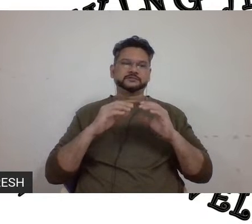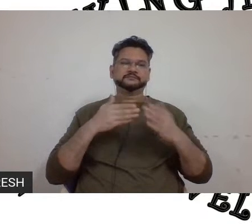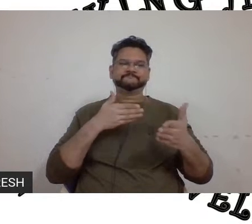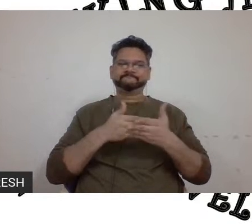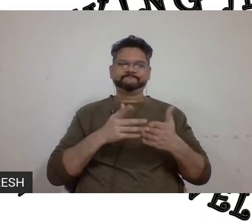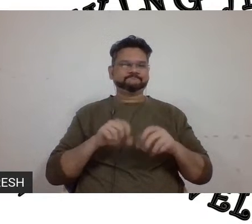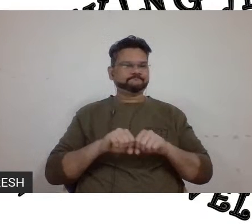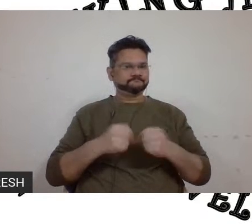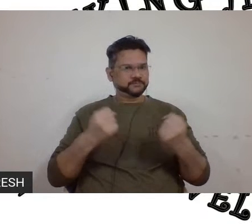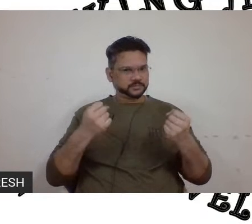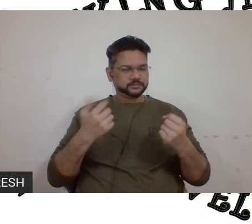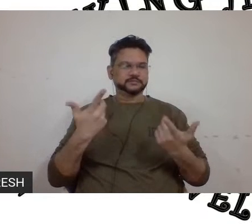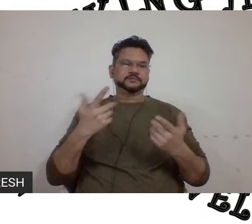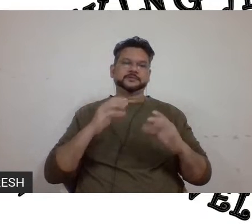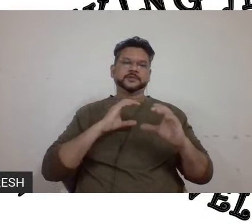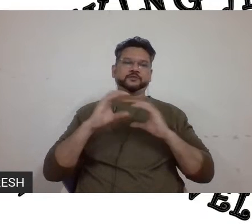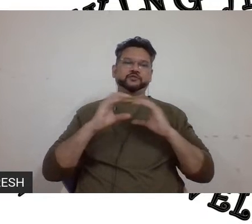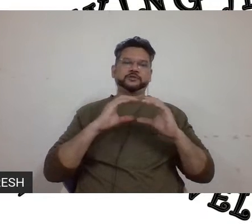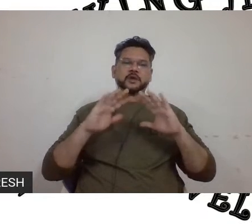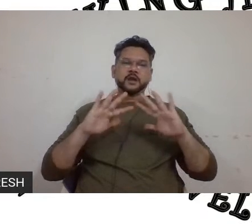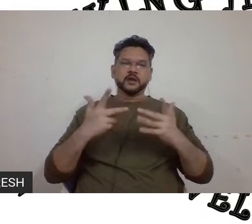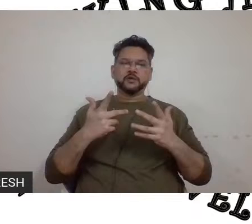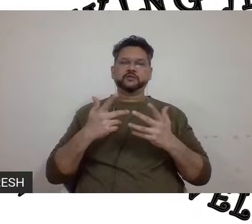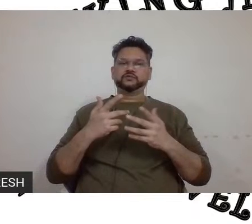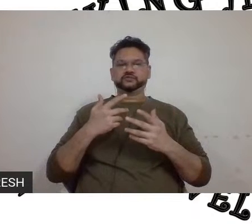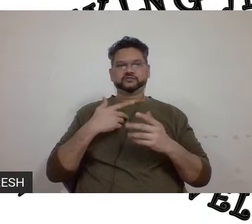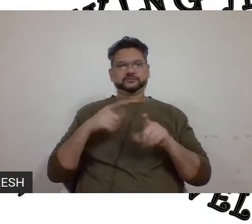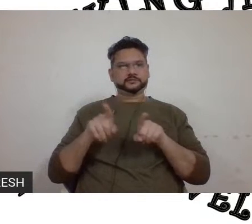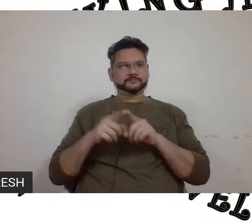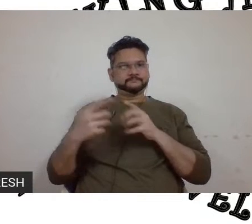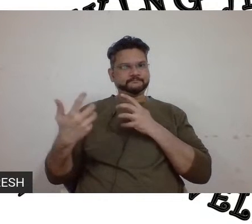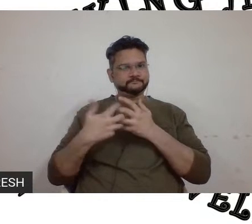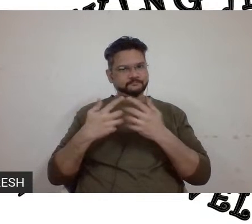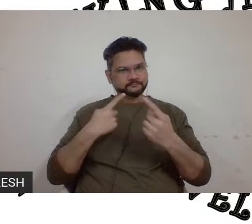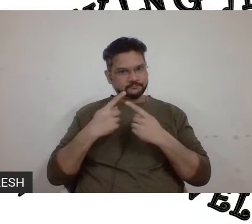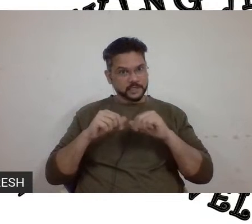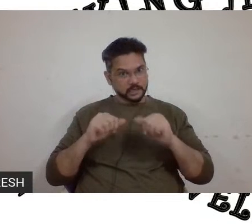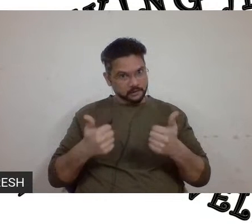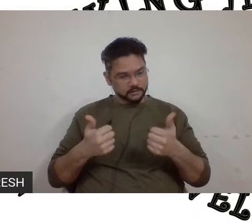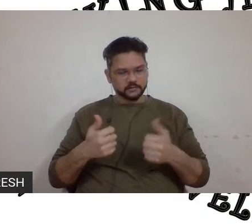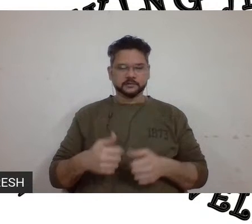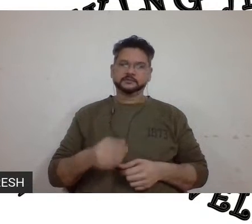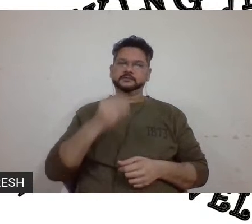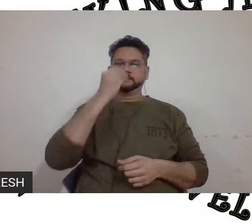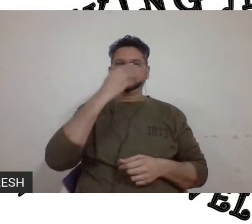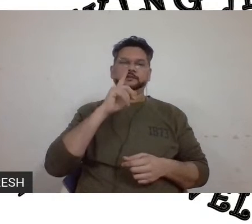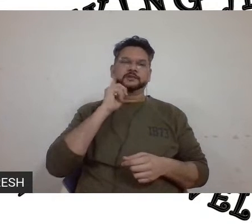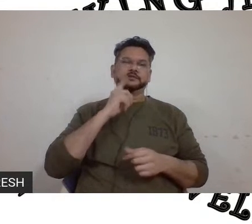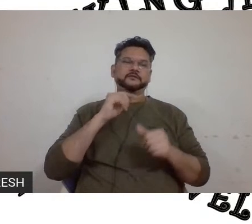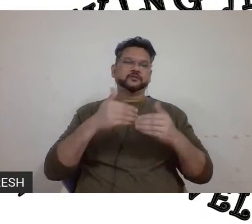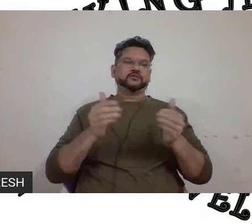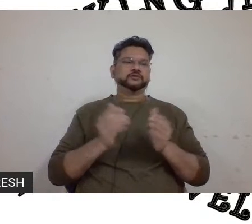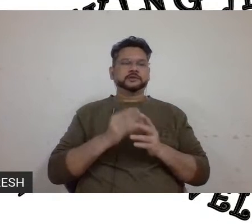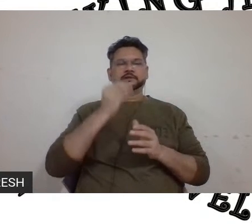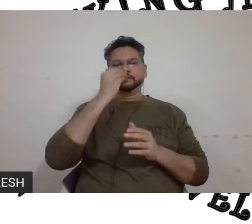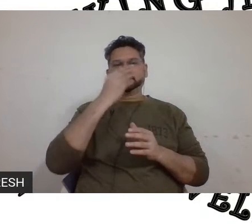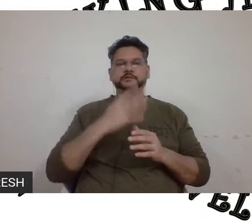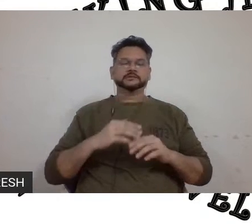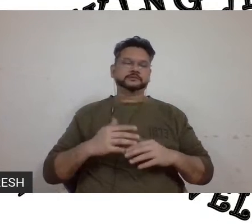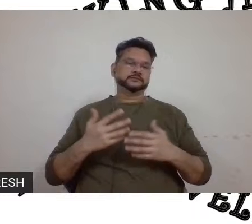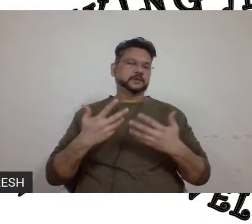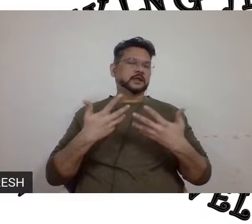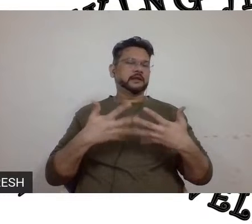to communicate with the deaf community, anything is possible, right? We have been fortunate to work